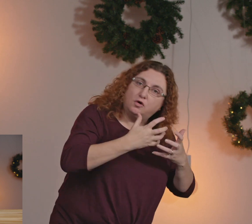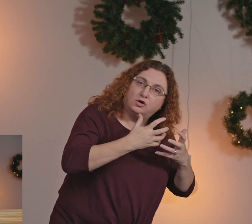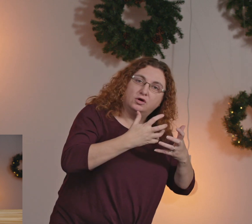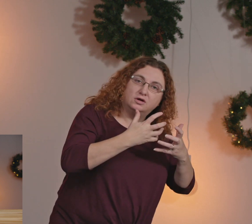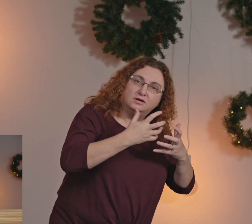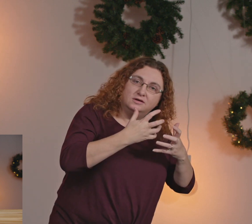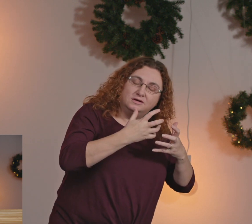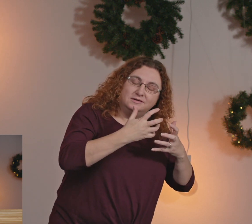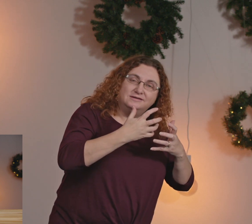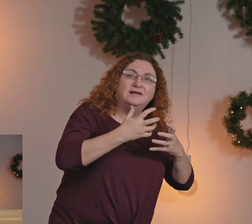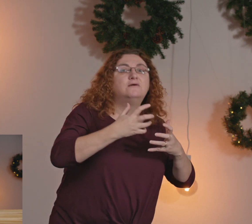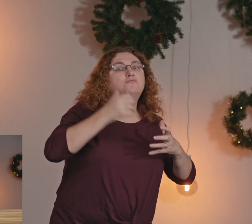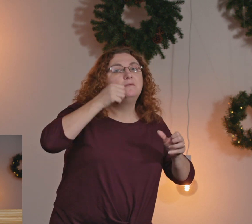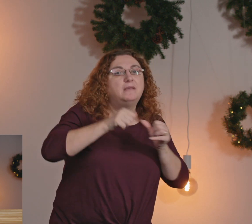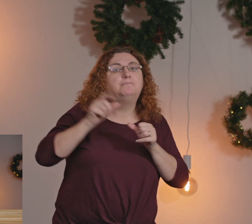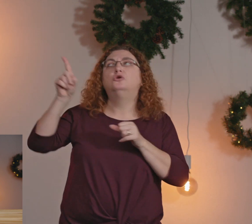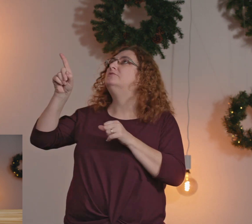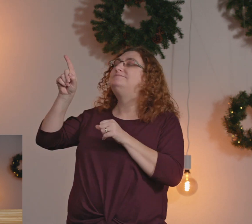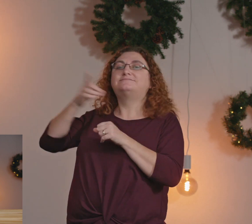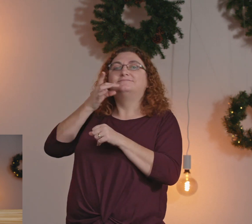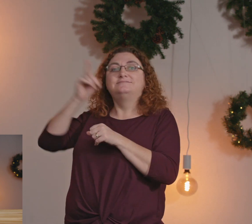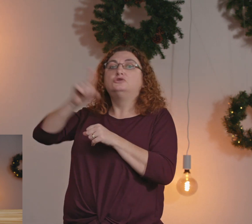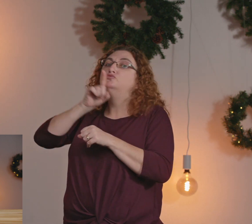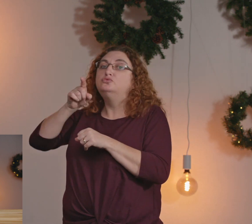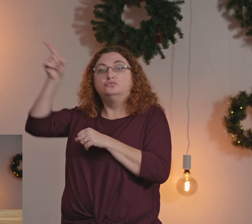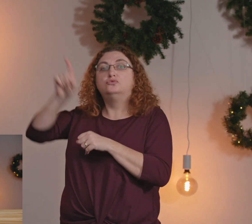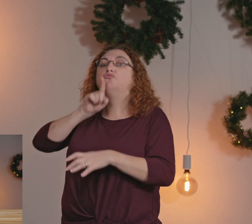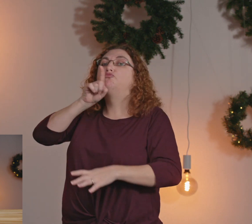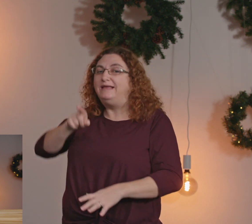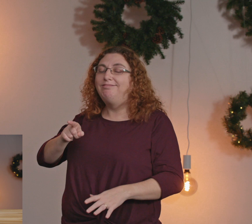remember what's true in the light, because that's the real God.